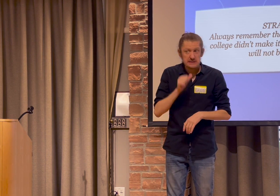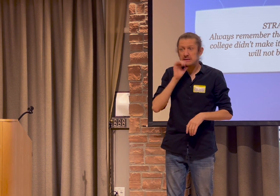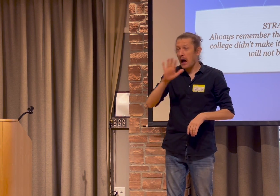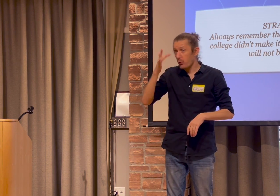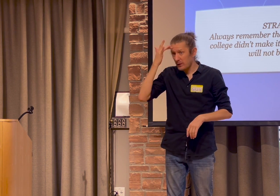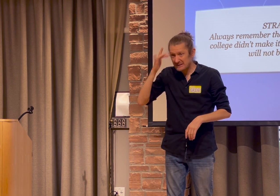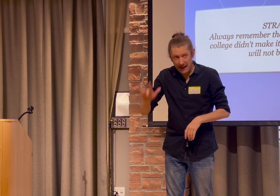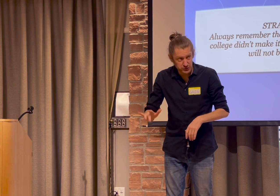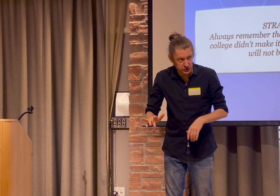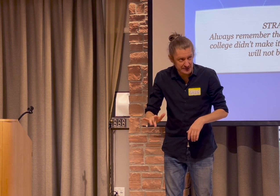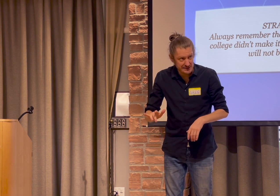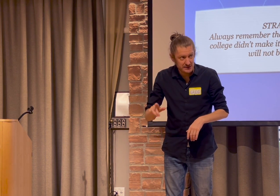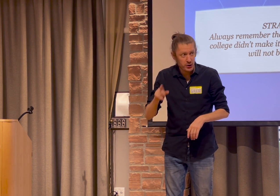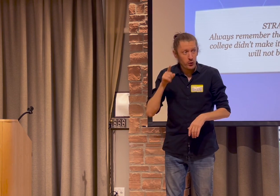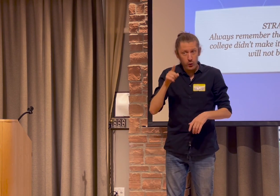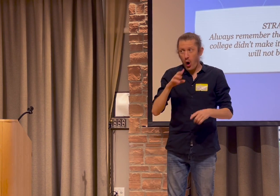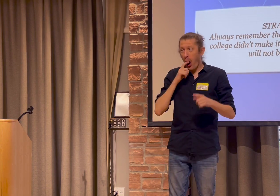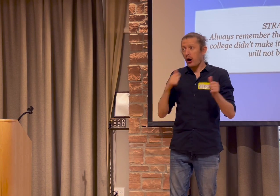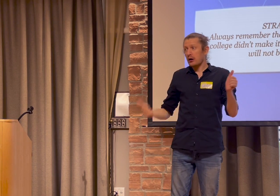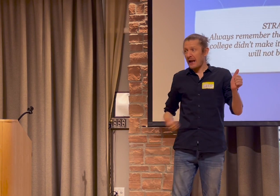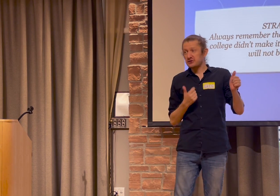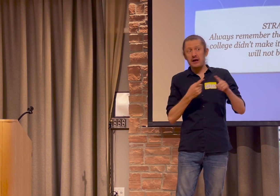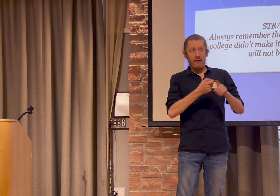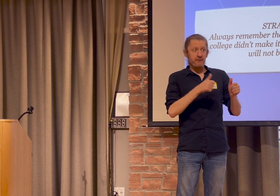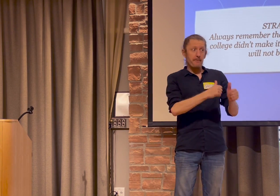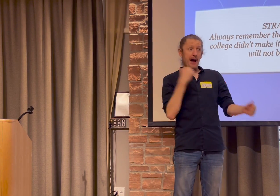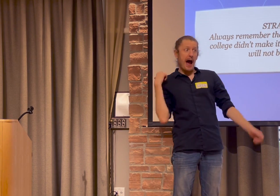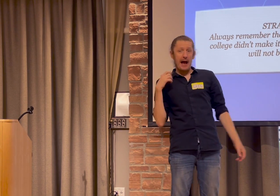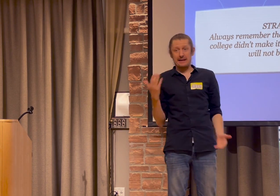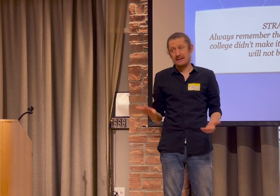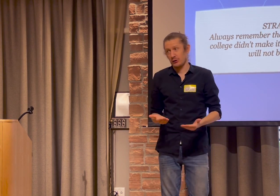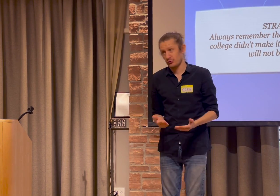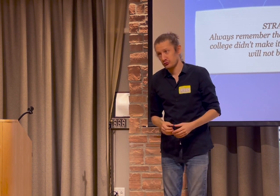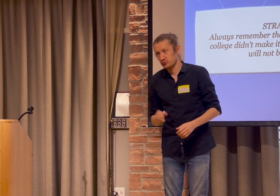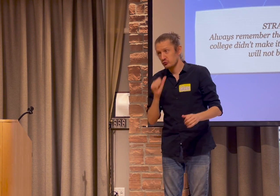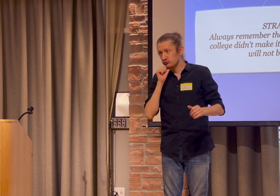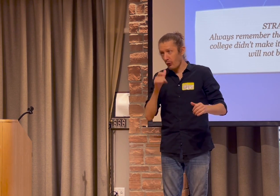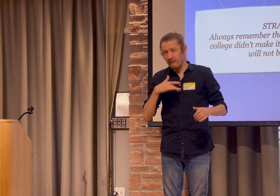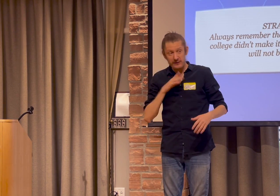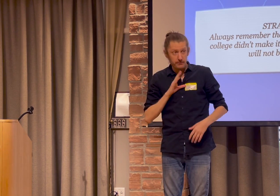a class, it's not your fault, it's not your intelligence. You are